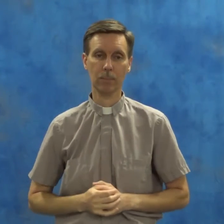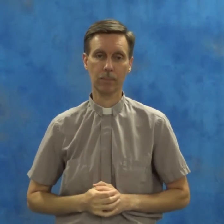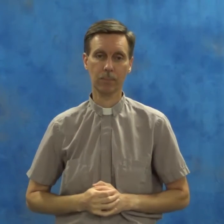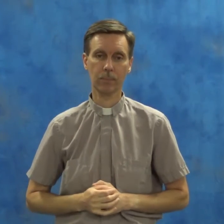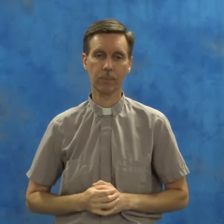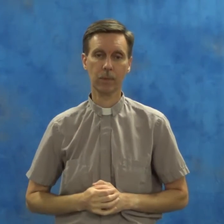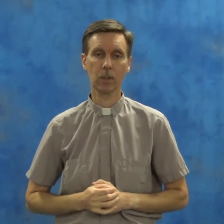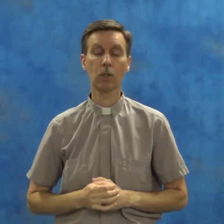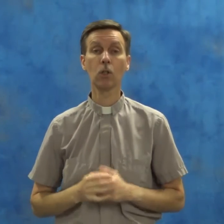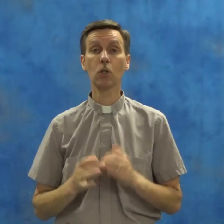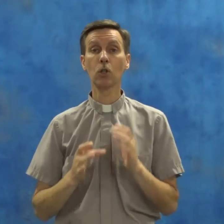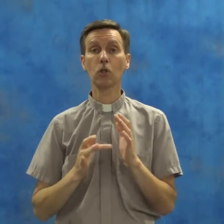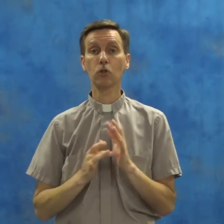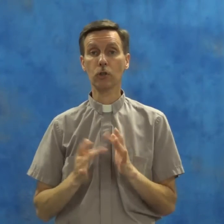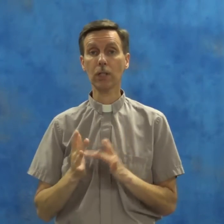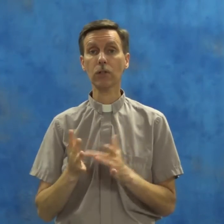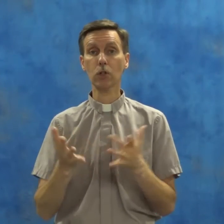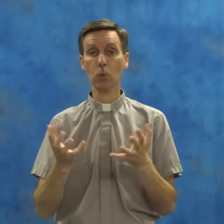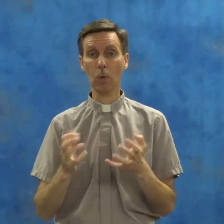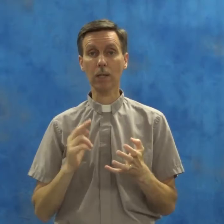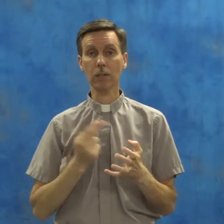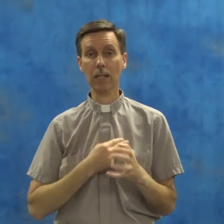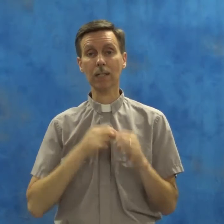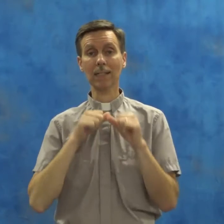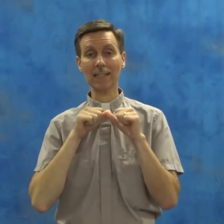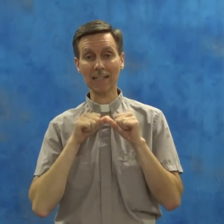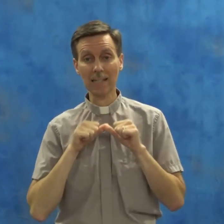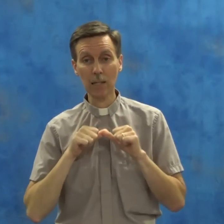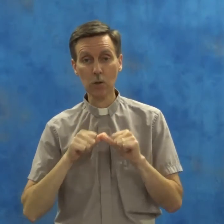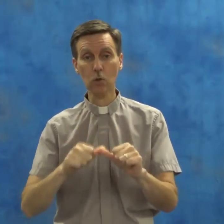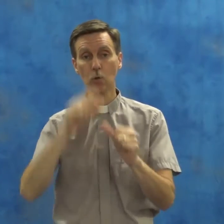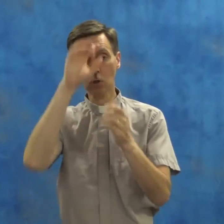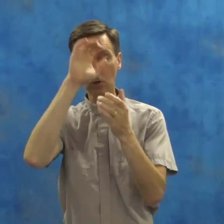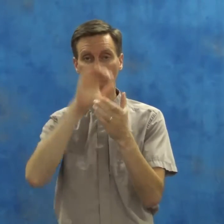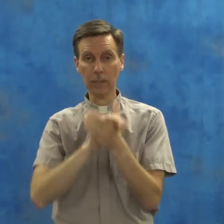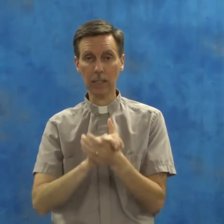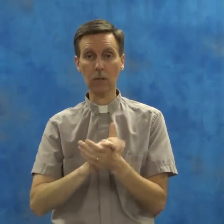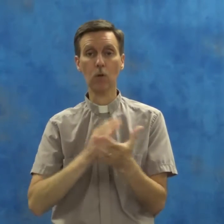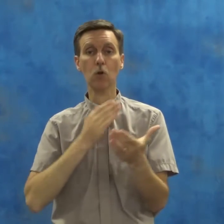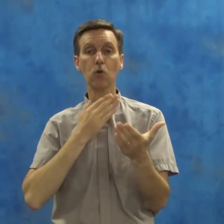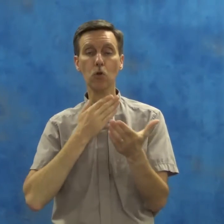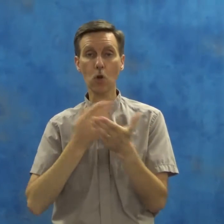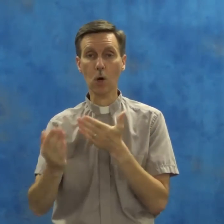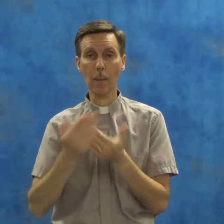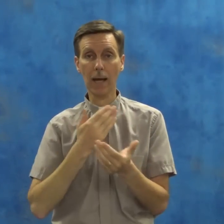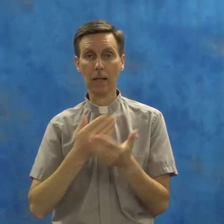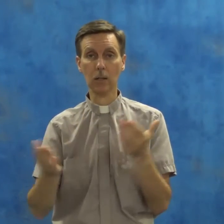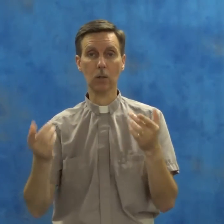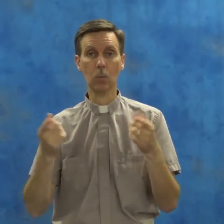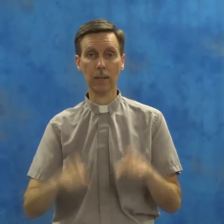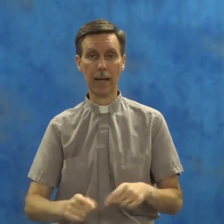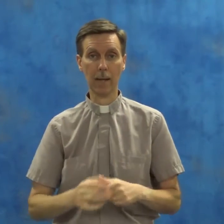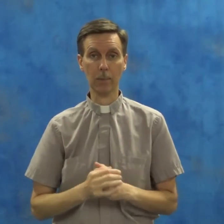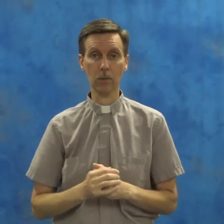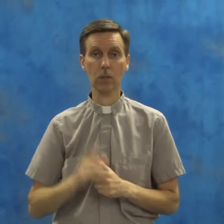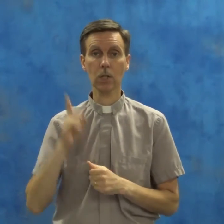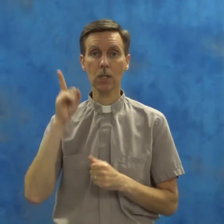Jesus wants us to continue to believe no matter what happens.